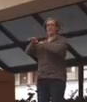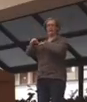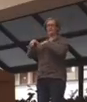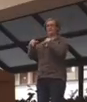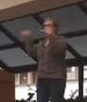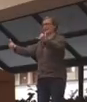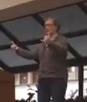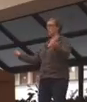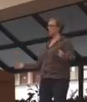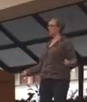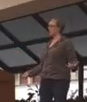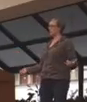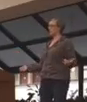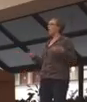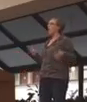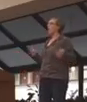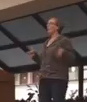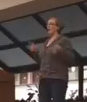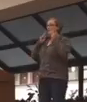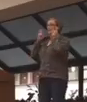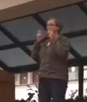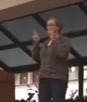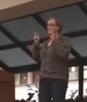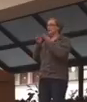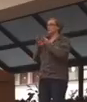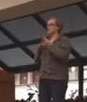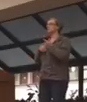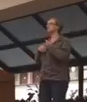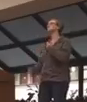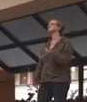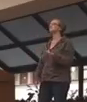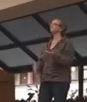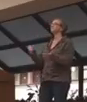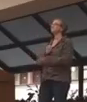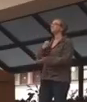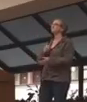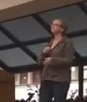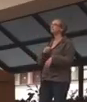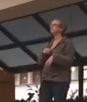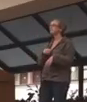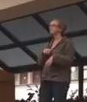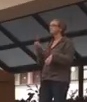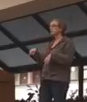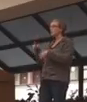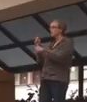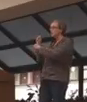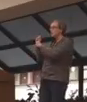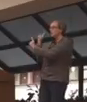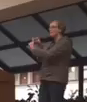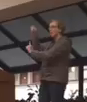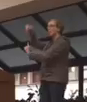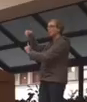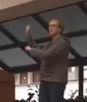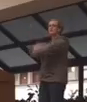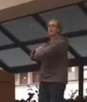Right now, many lives, many professions are being affected now. I already see interpreters